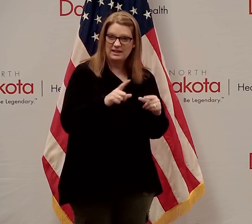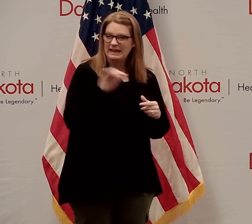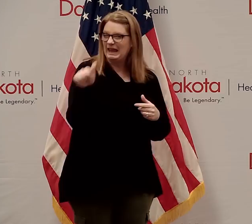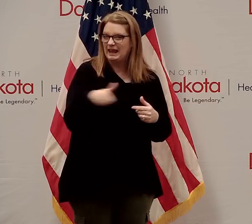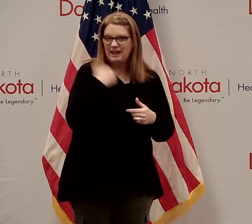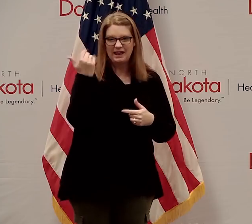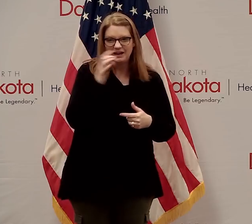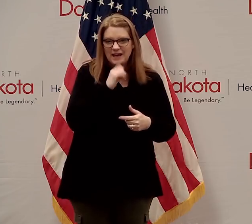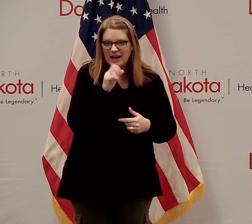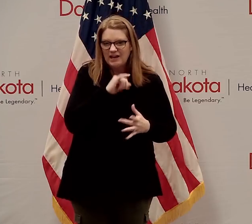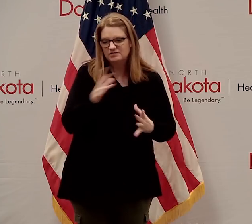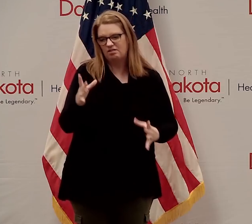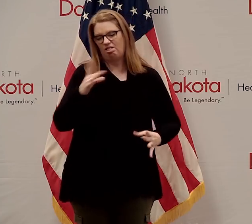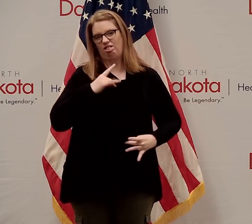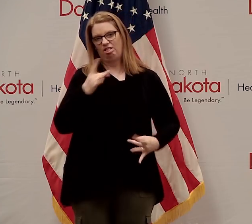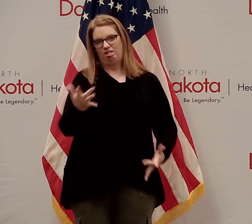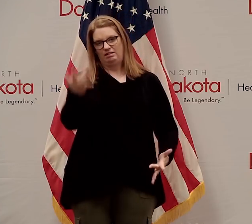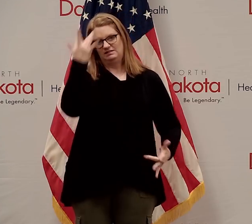contract this